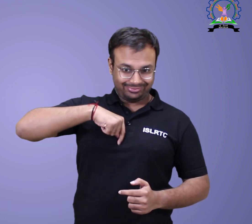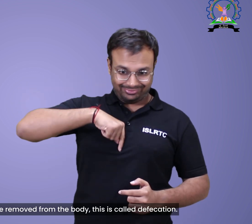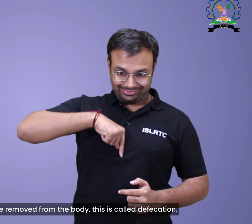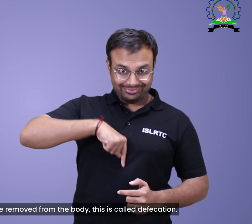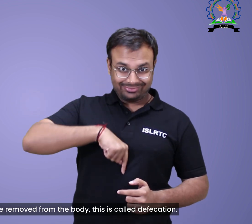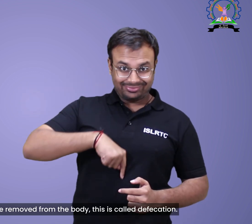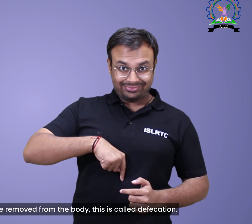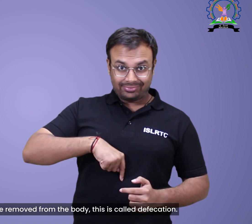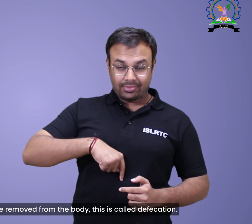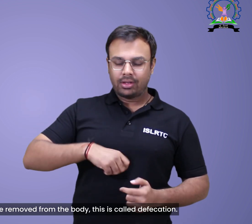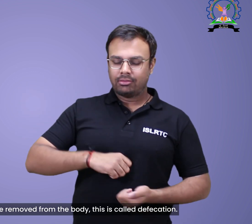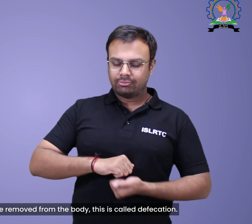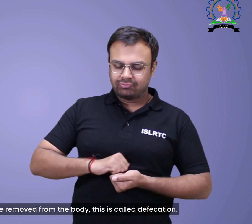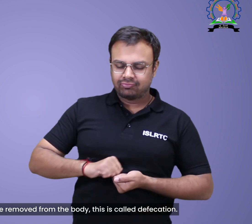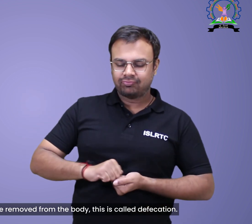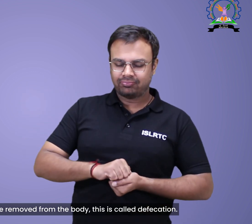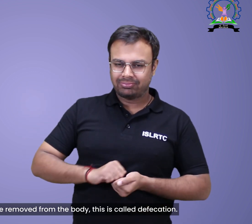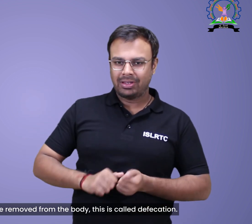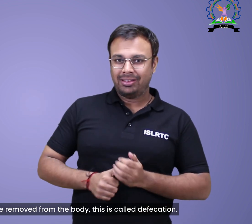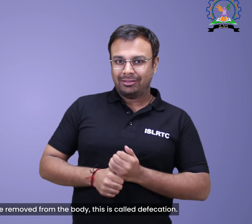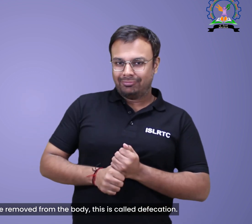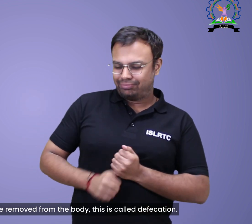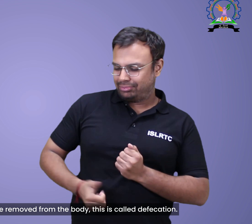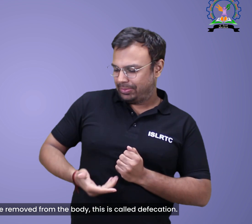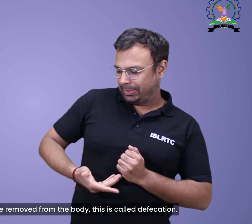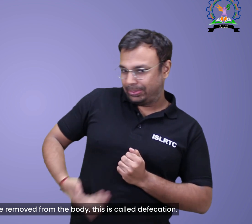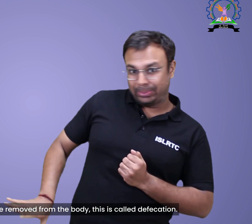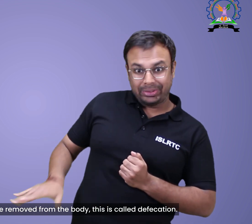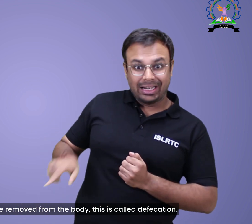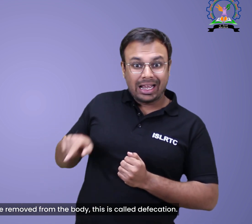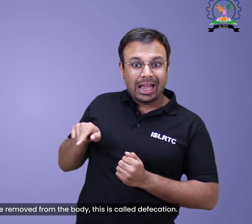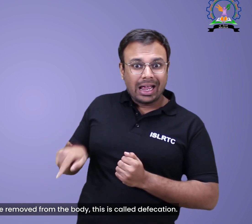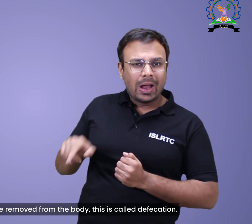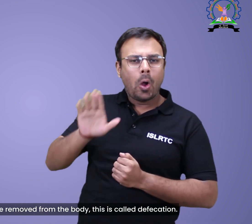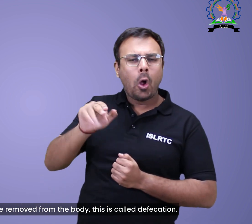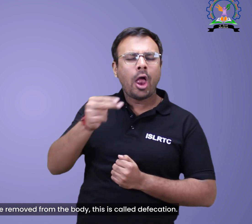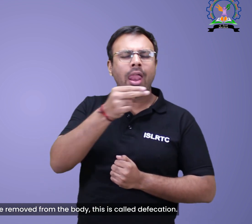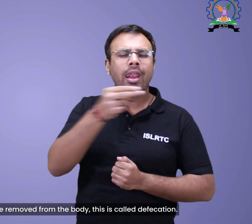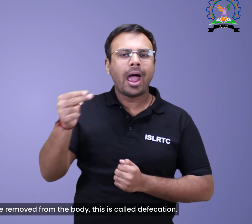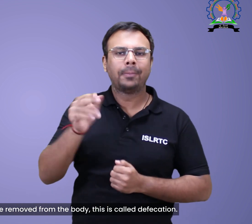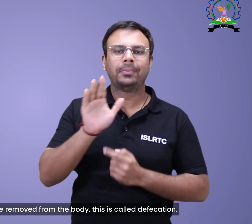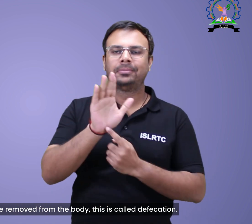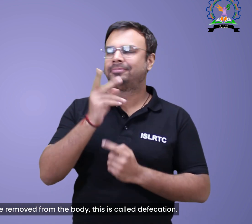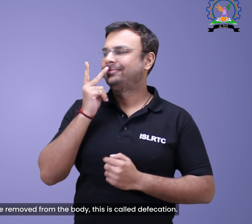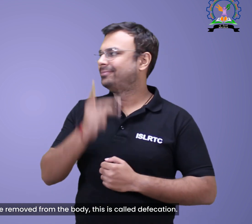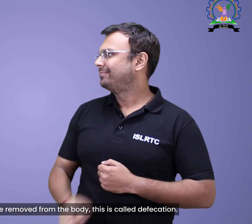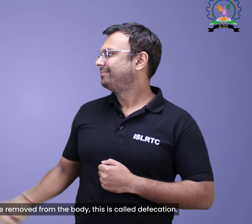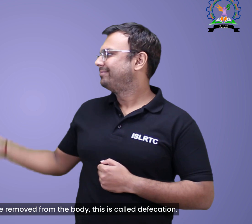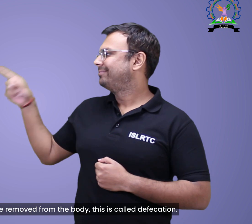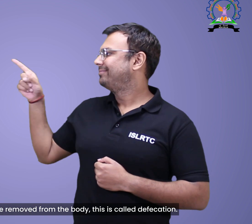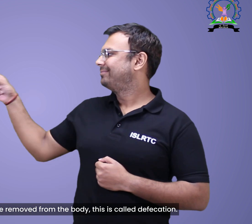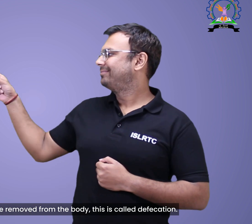The unused parts of the food are removed from the body. This is called defecation.